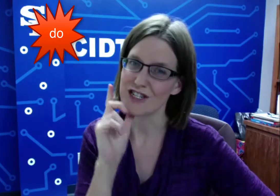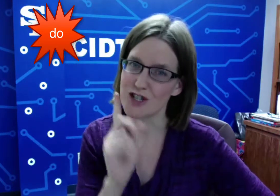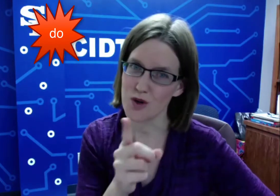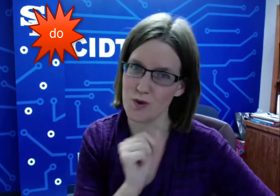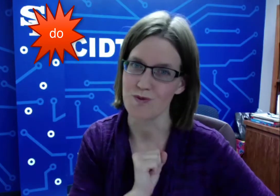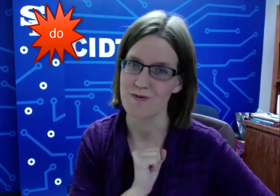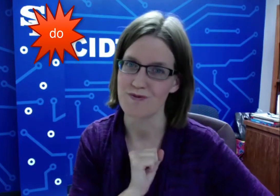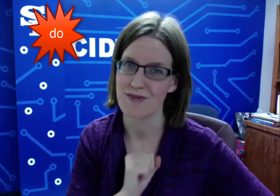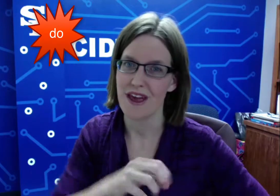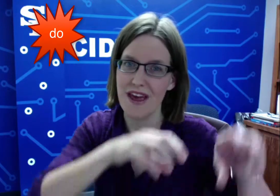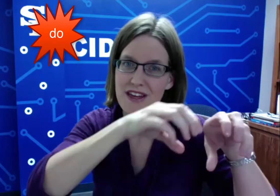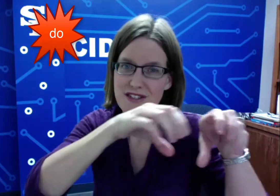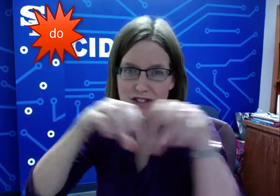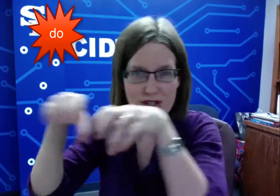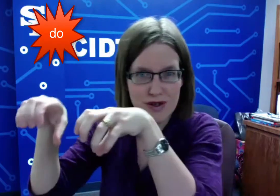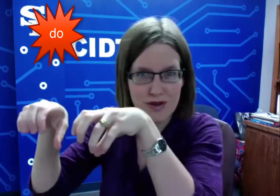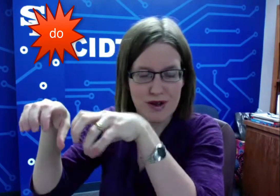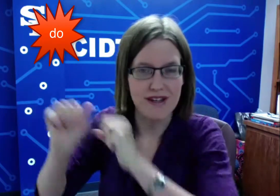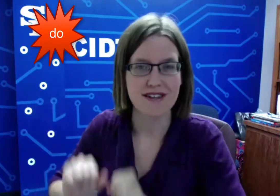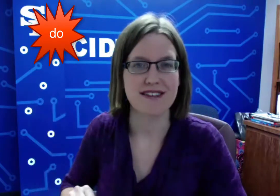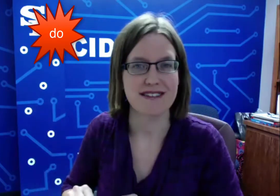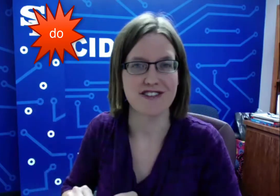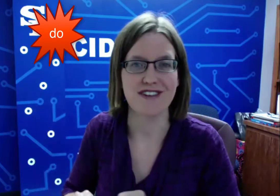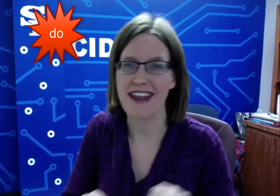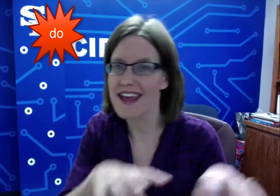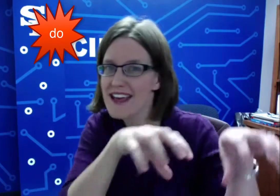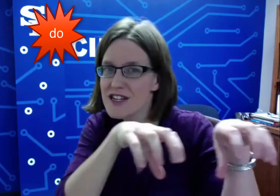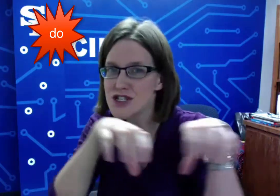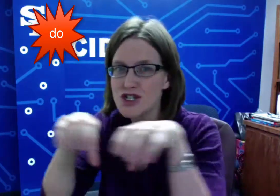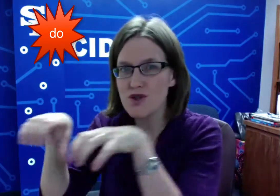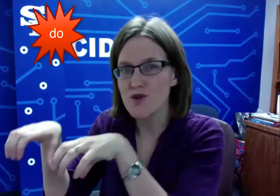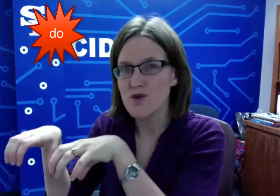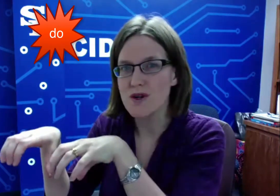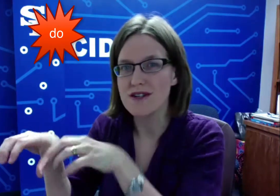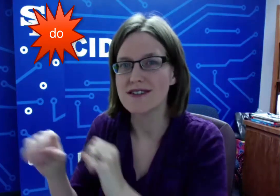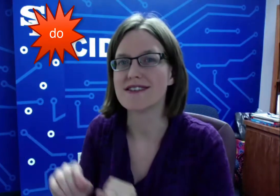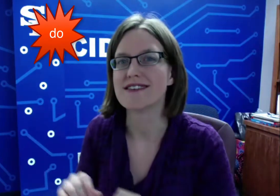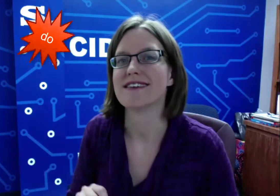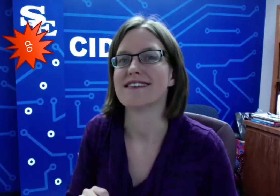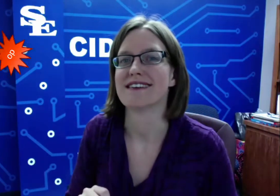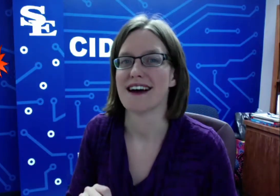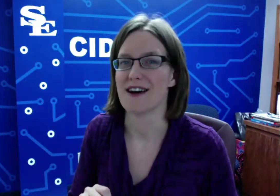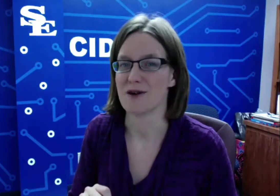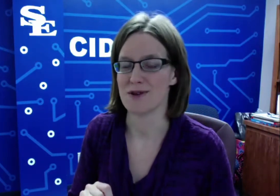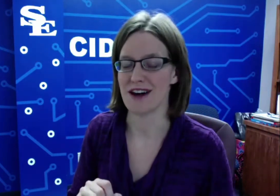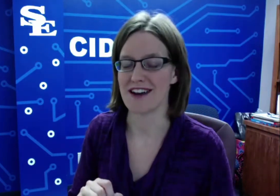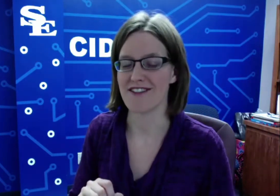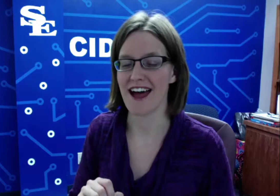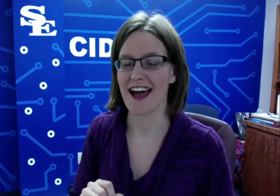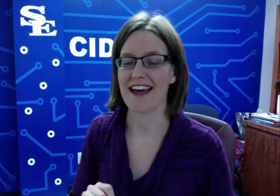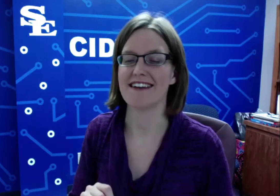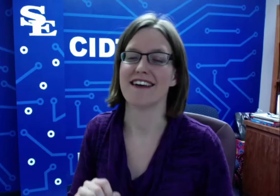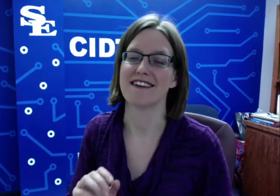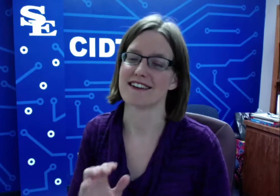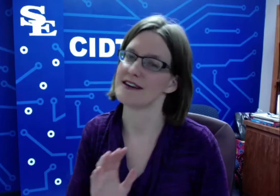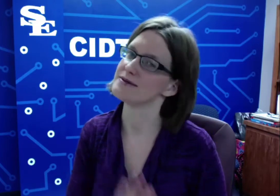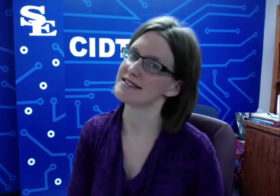Do. Do. Did you get it? Do. I hope you got it right. Here comes the